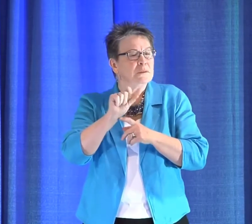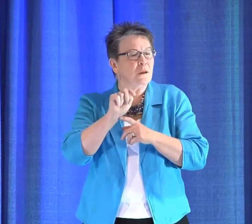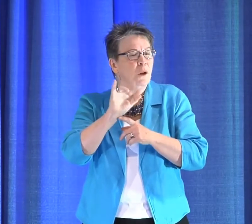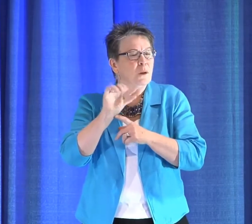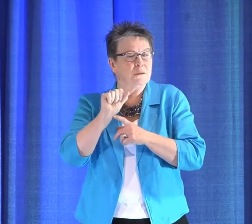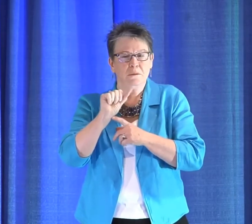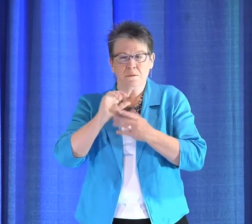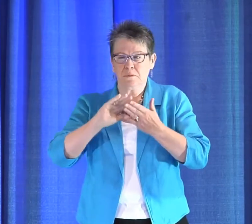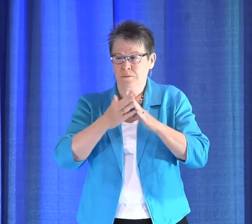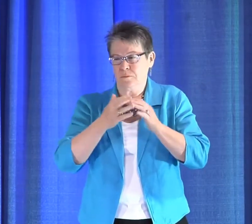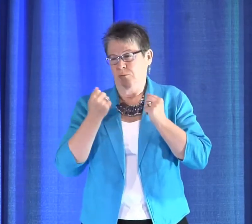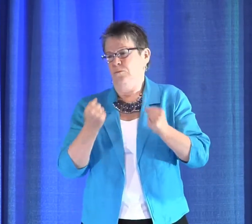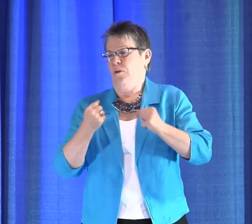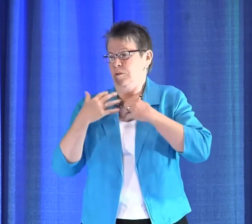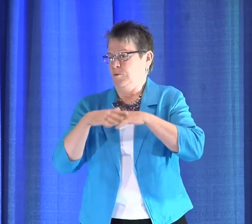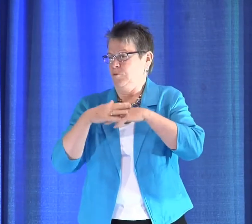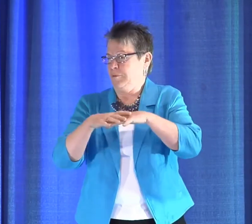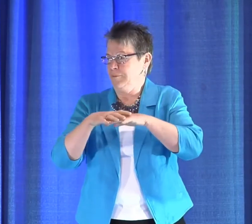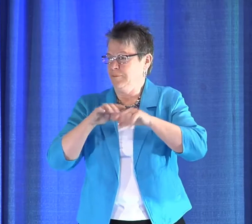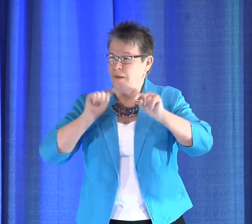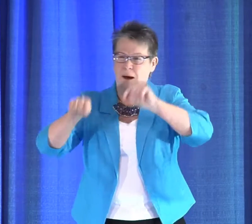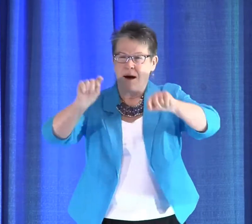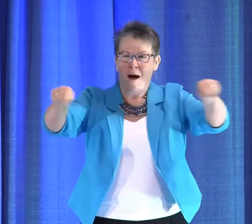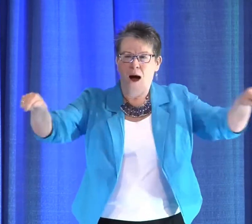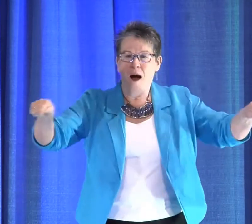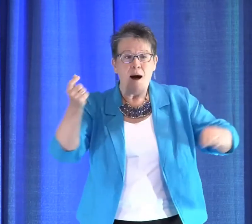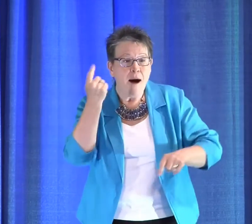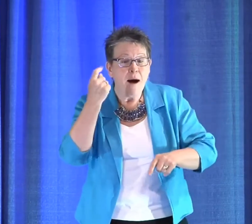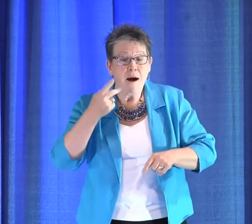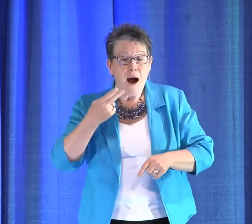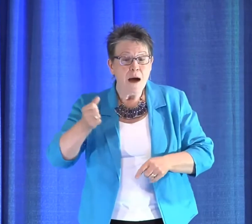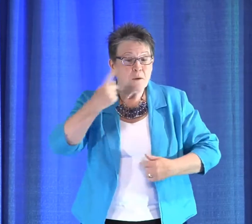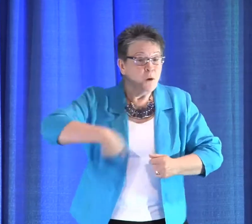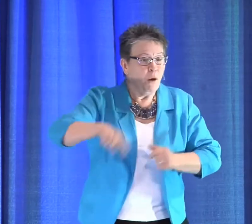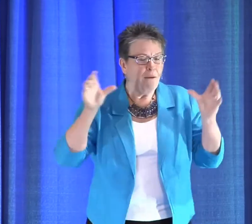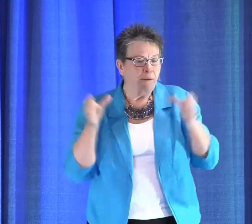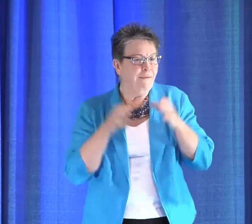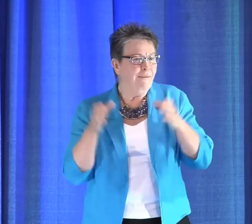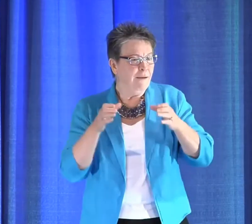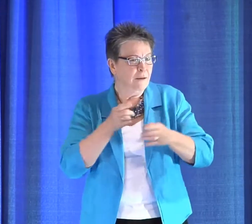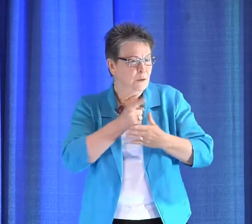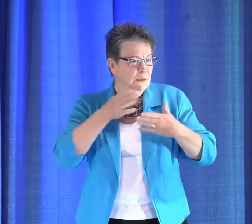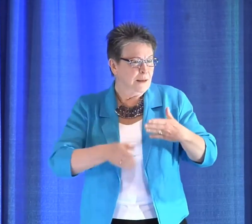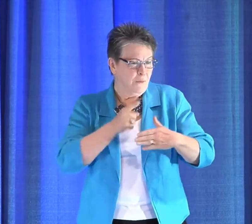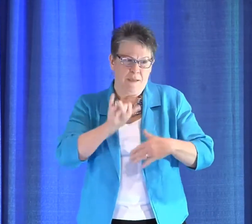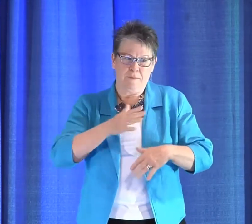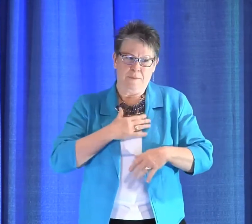And then when I was in high school, I was mainstream, meaning I was put into a public high school when I was the only deaf person there. But on the